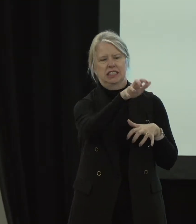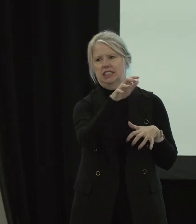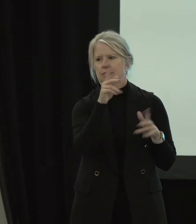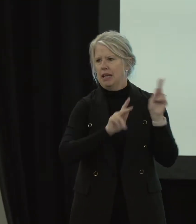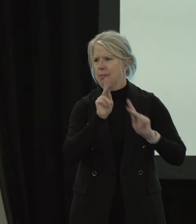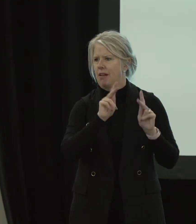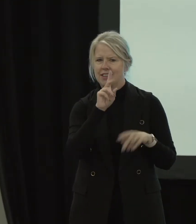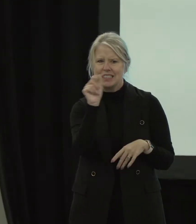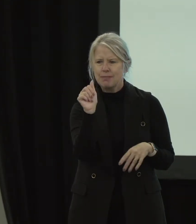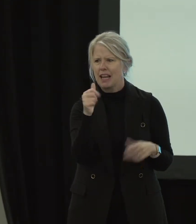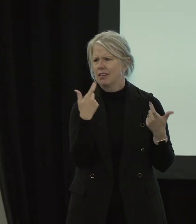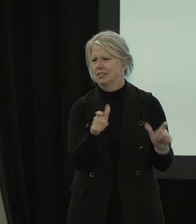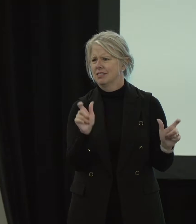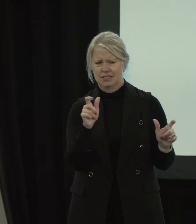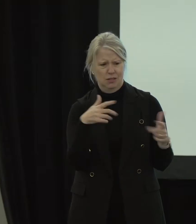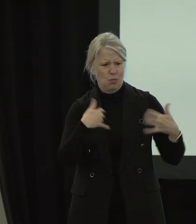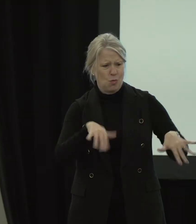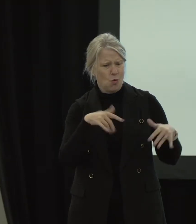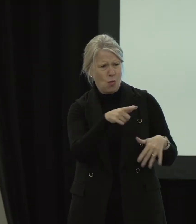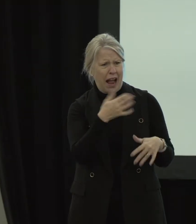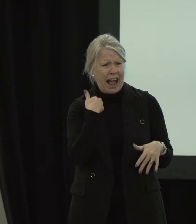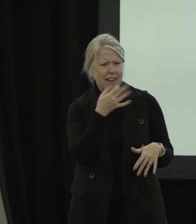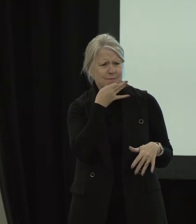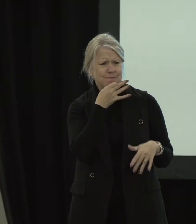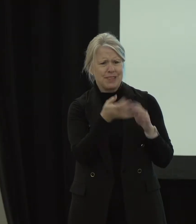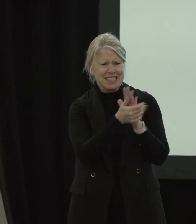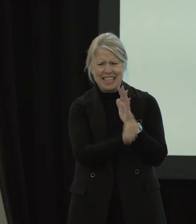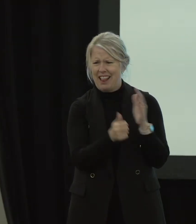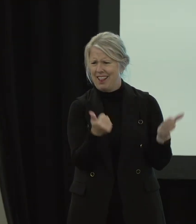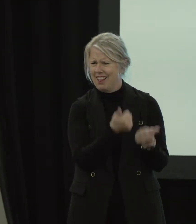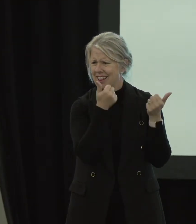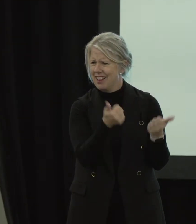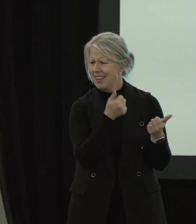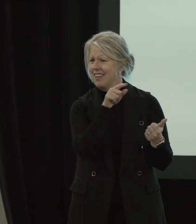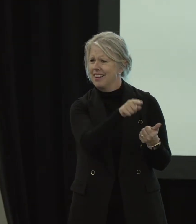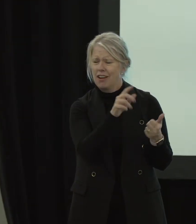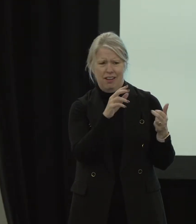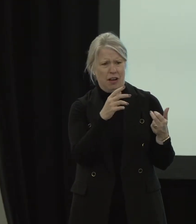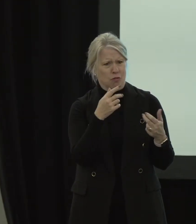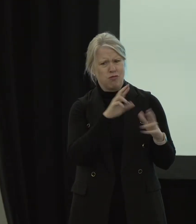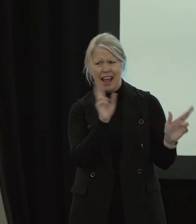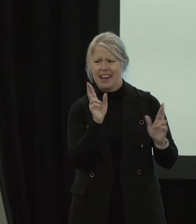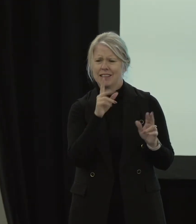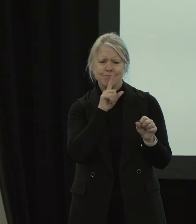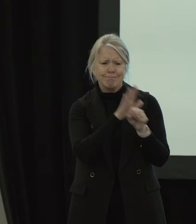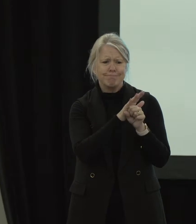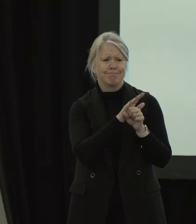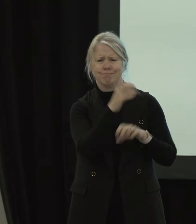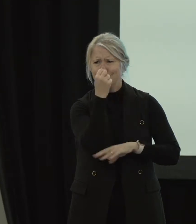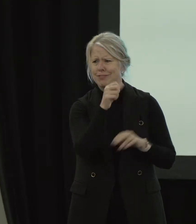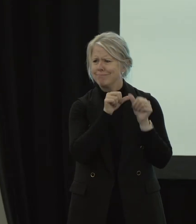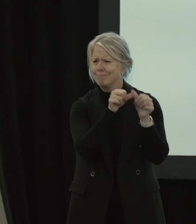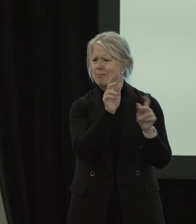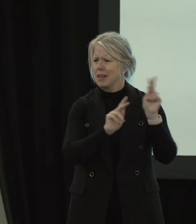a vast and largely untapped pool of talent, and some of the most innovative, resilient, and dedicated